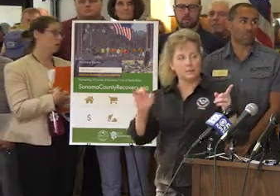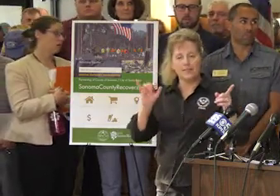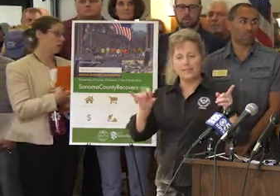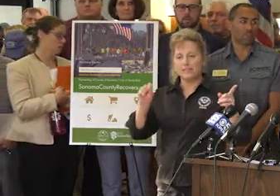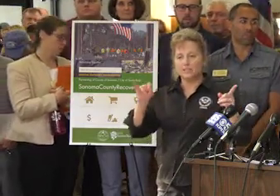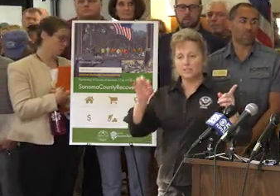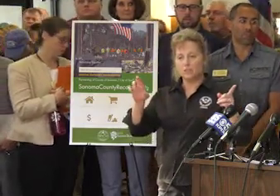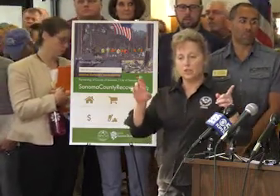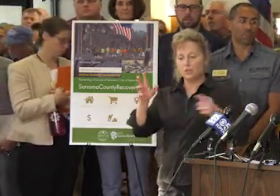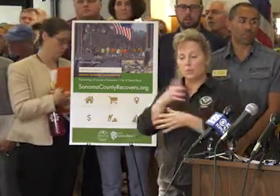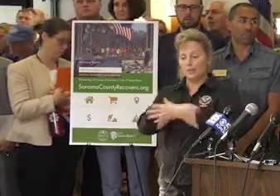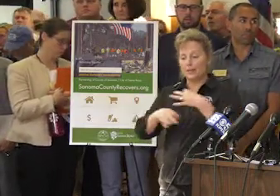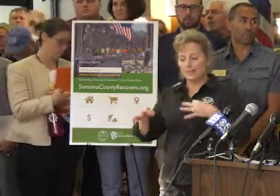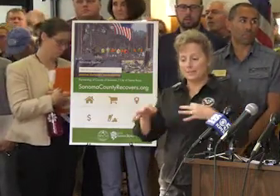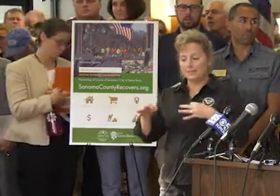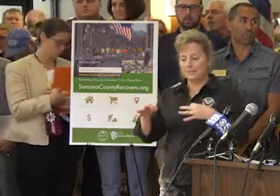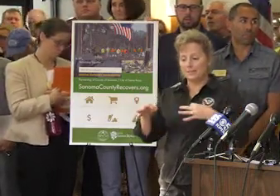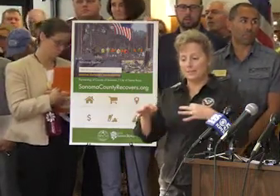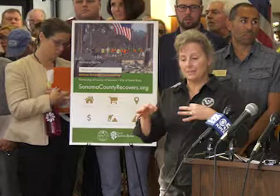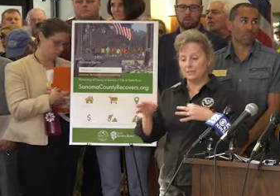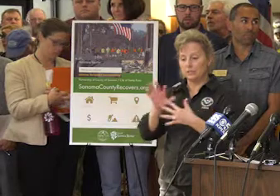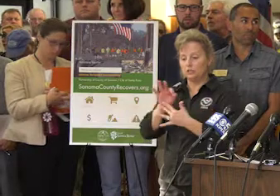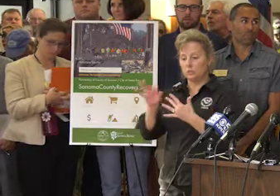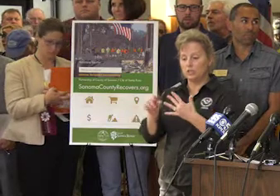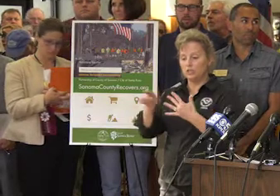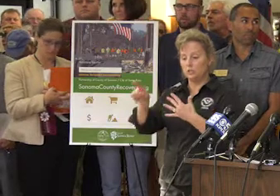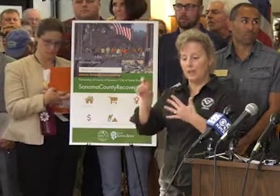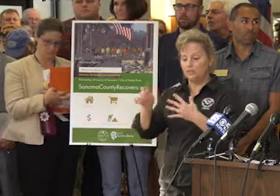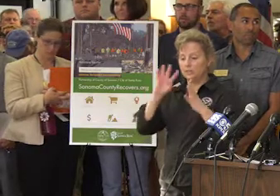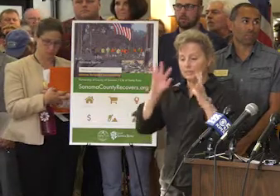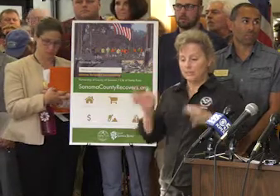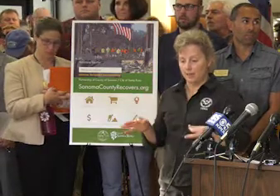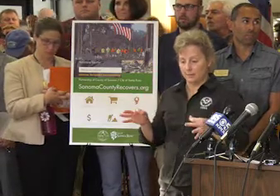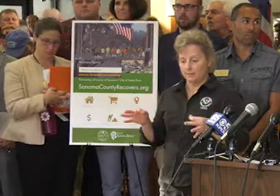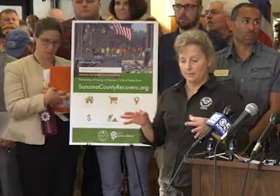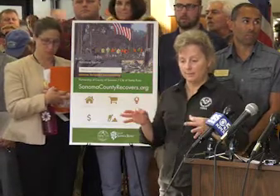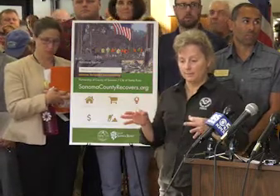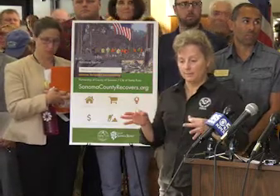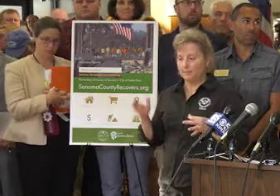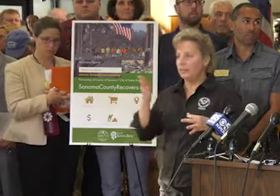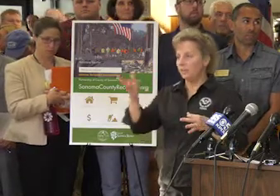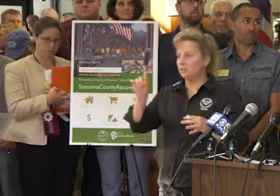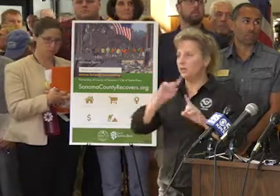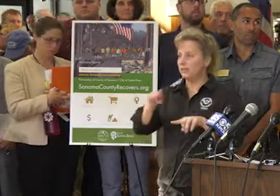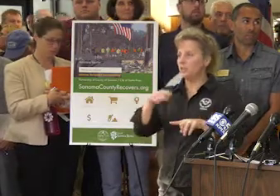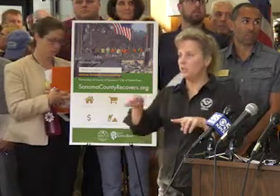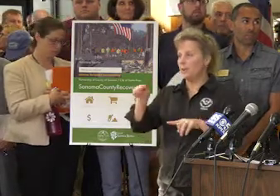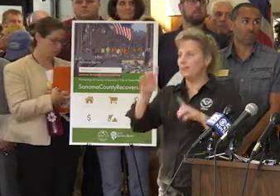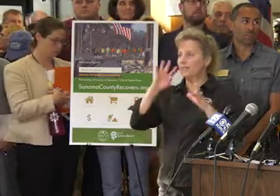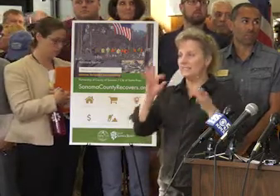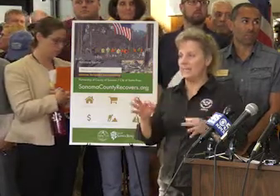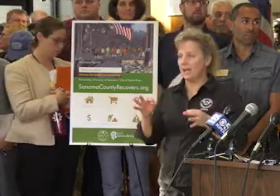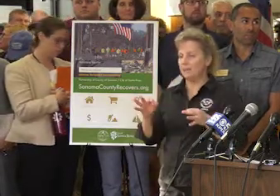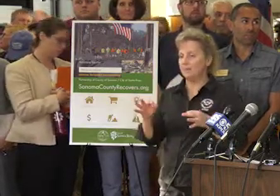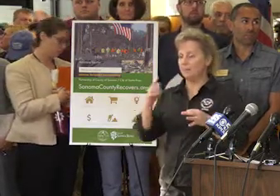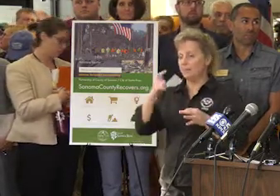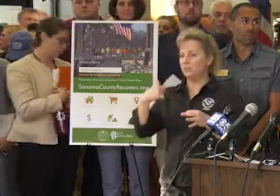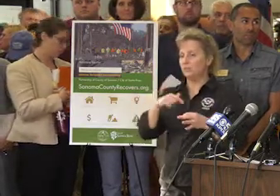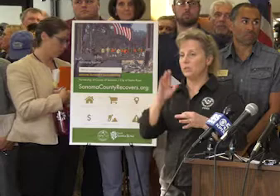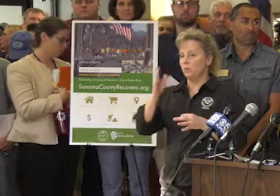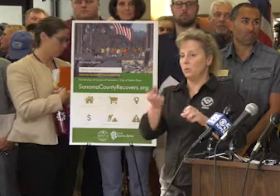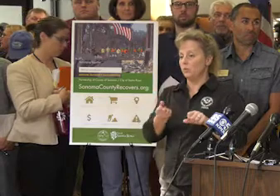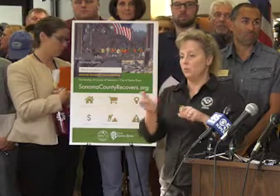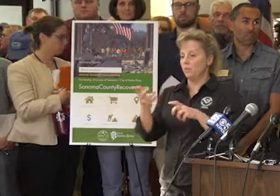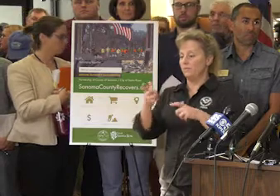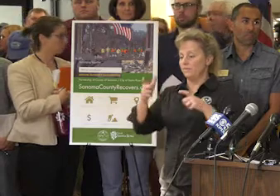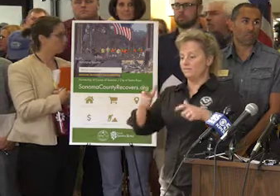sir, the replacement is the choice that you have to decide. There's your answer. Okay? You have to decide, because we will remove